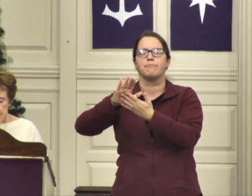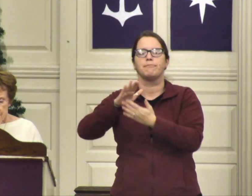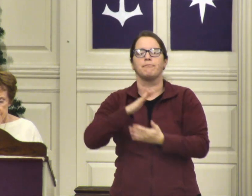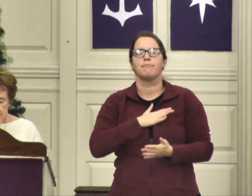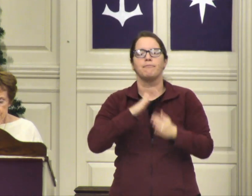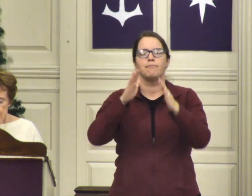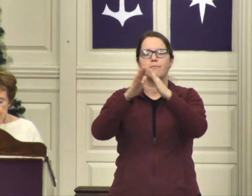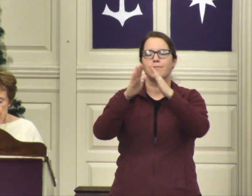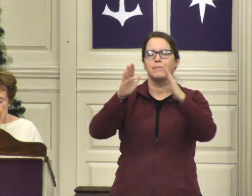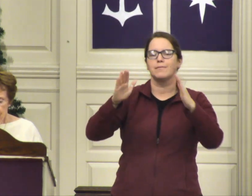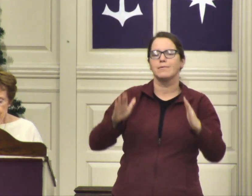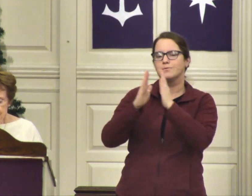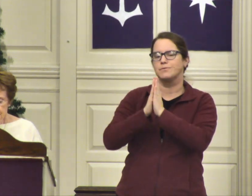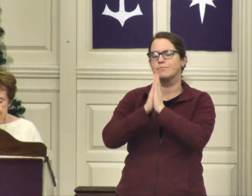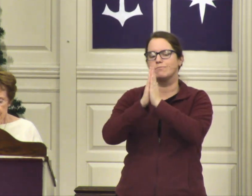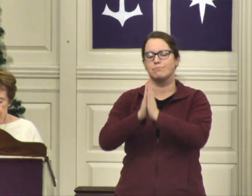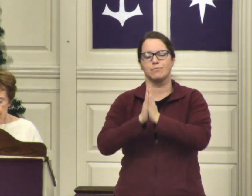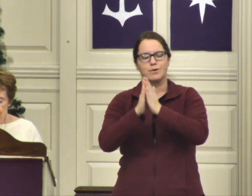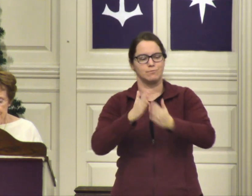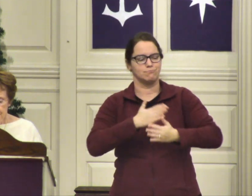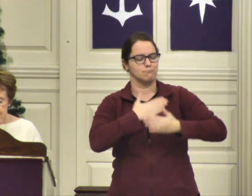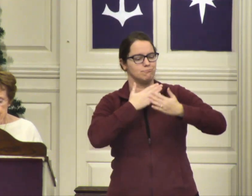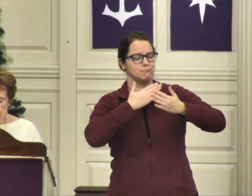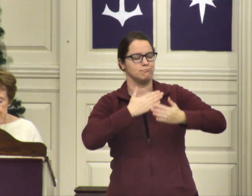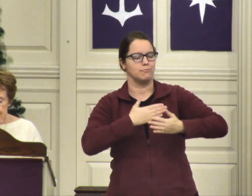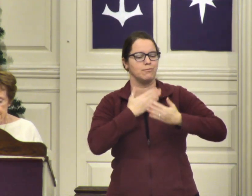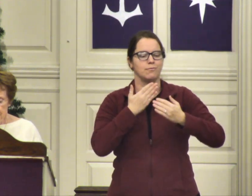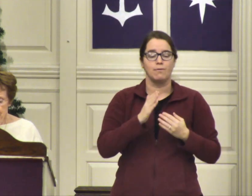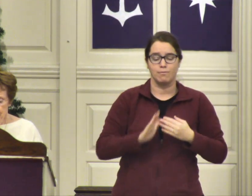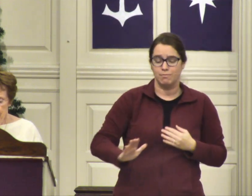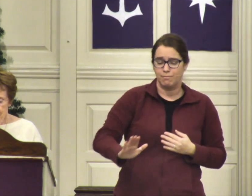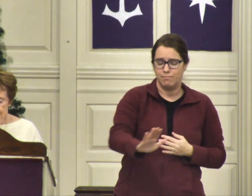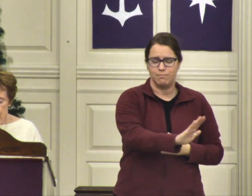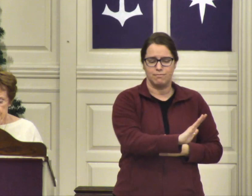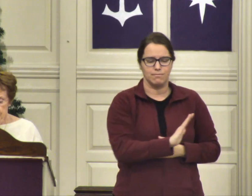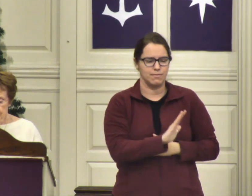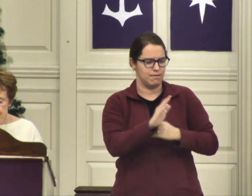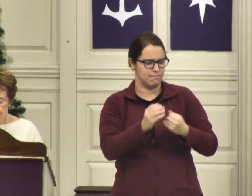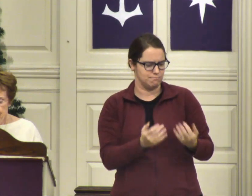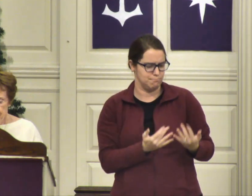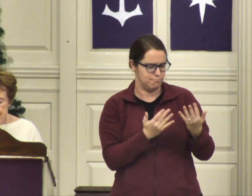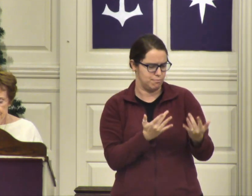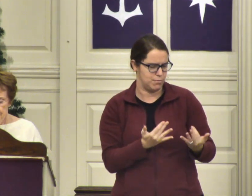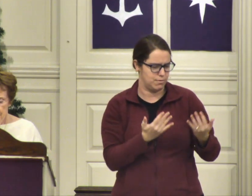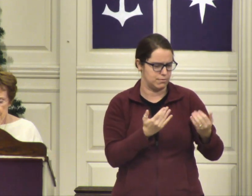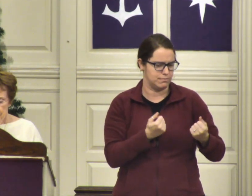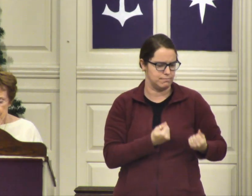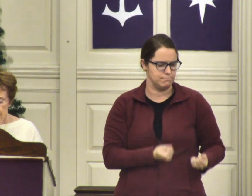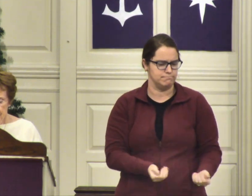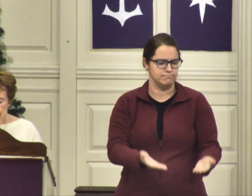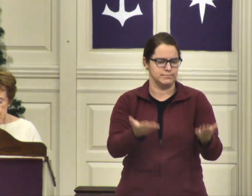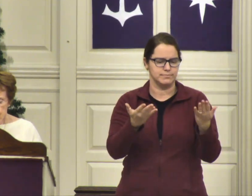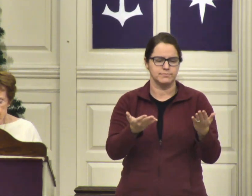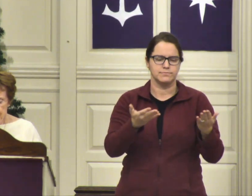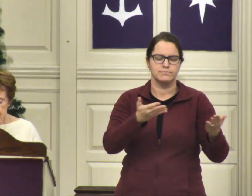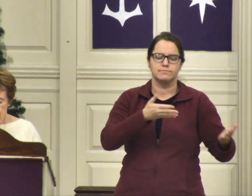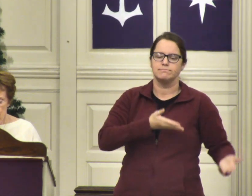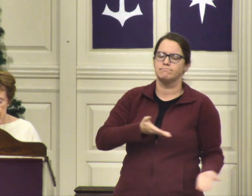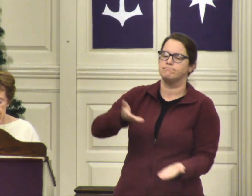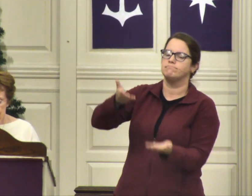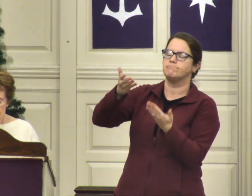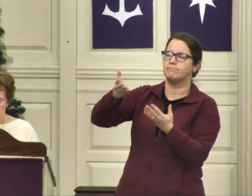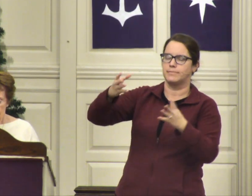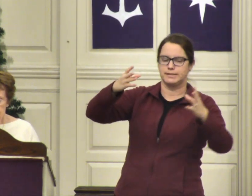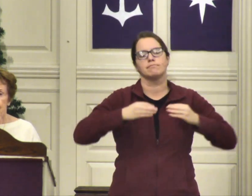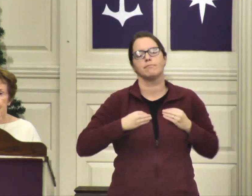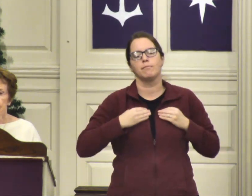Their burnt offerings and sacrifices will be acceptable on my altar, for my house shall be called a